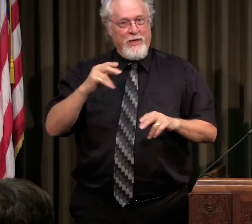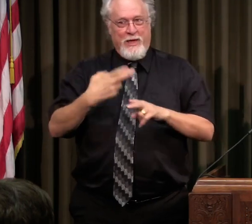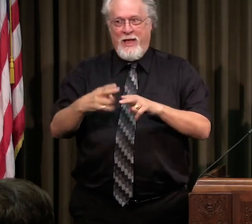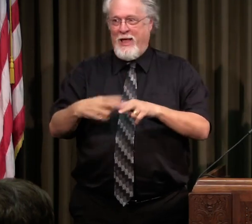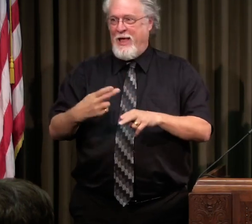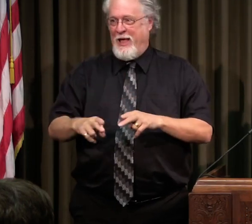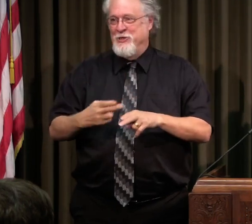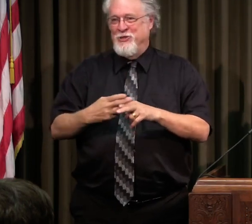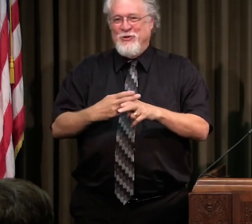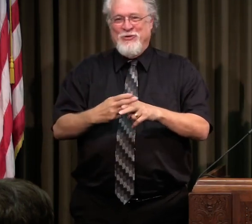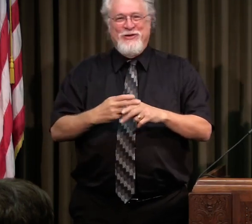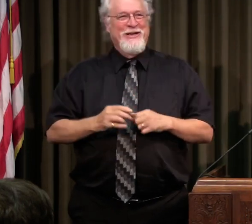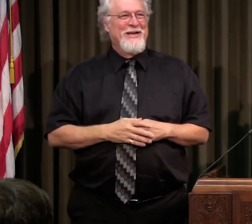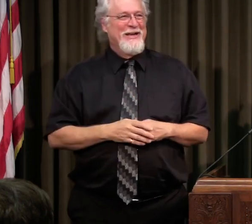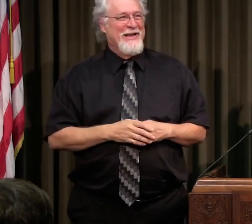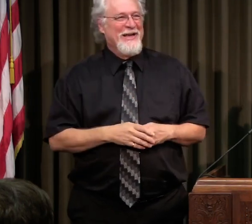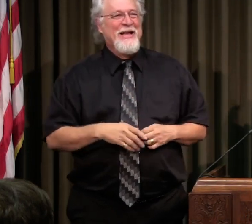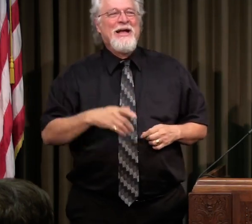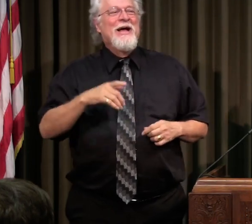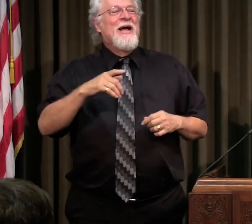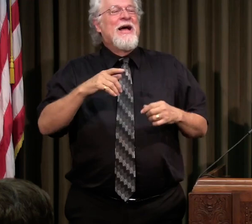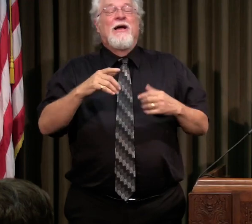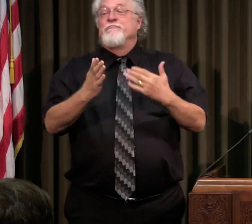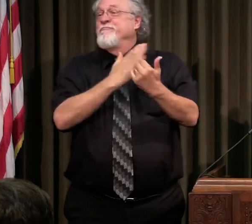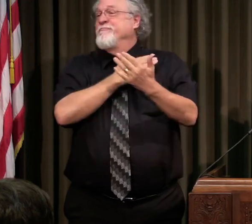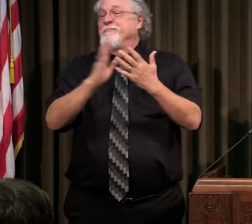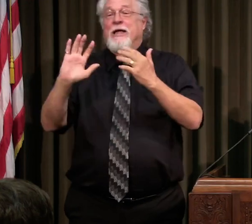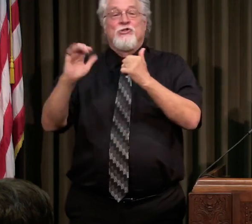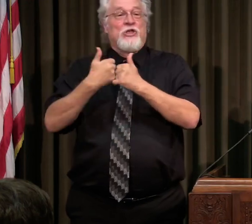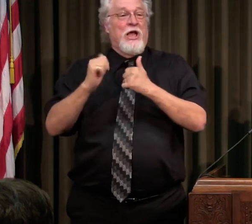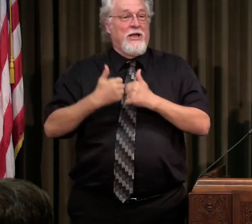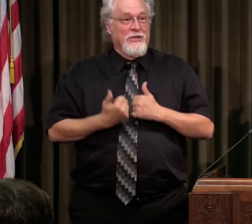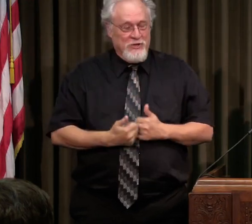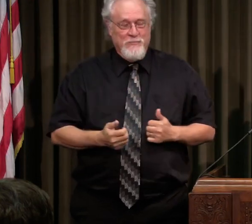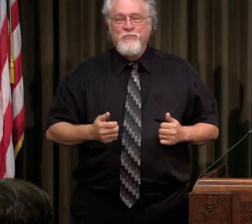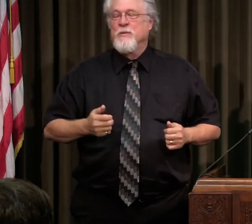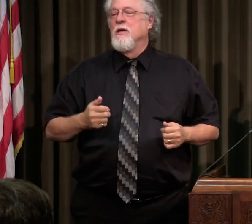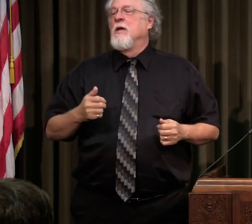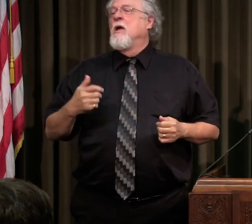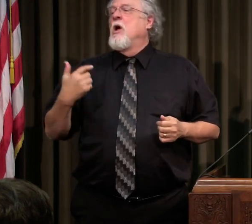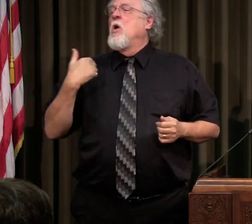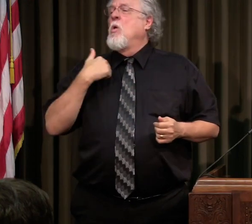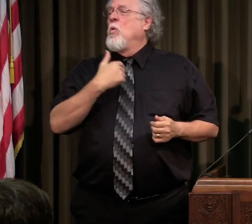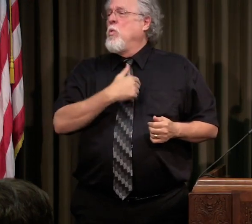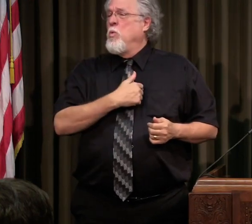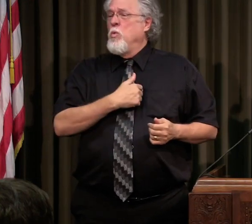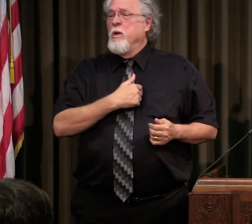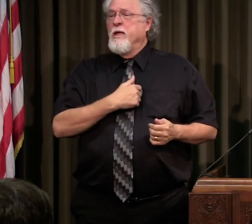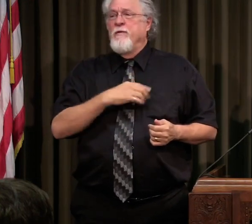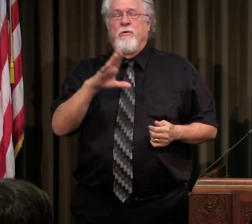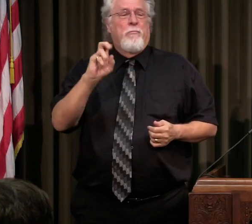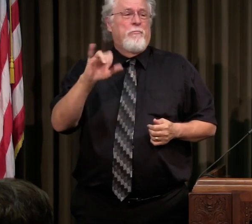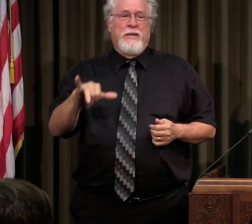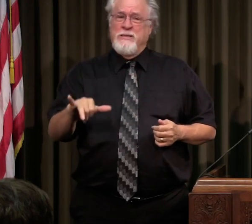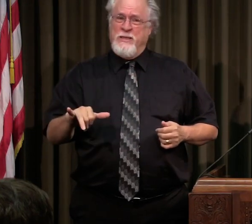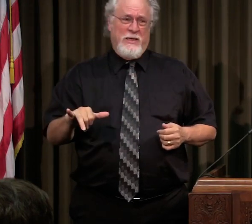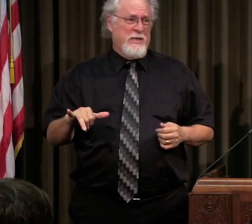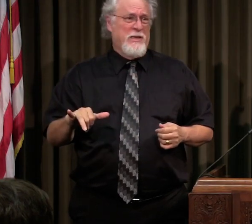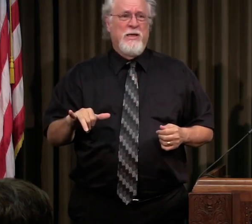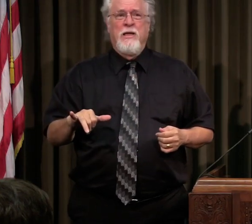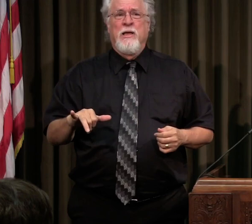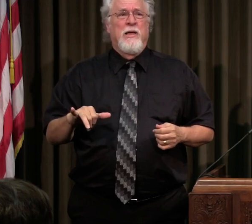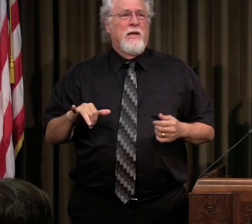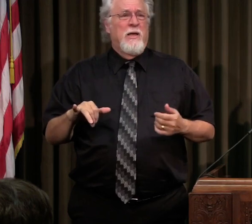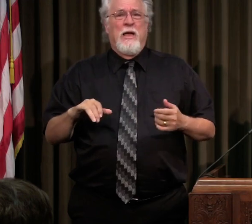eggs shortly. Despite all the challenges, though, seriously, we have been busy. The